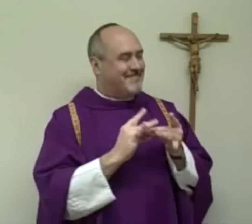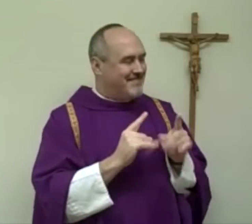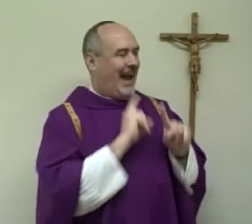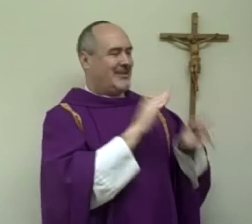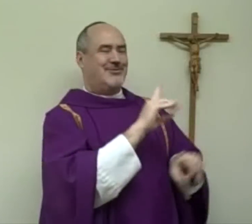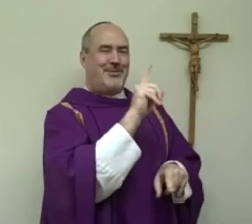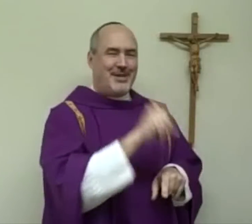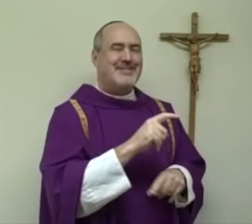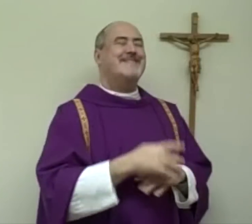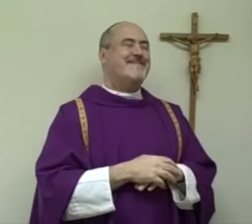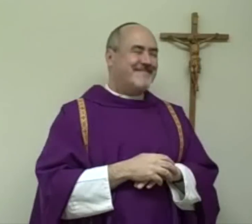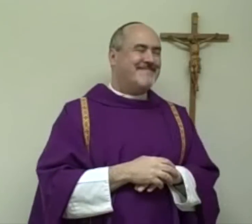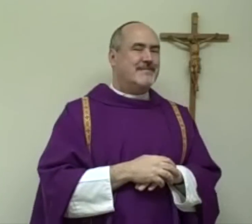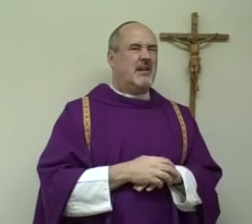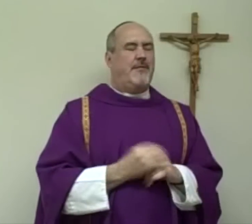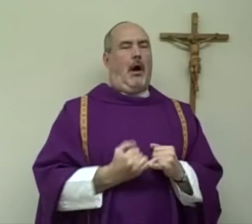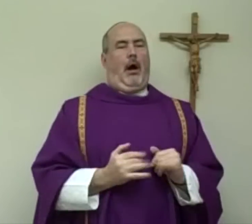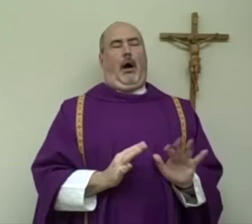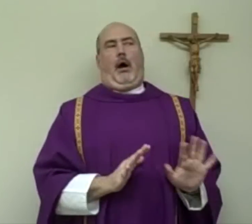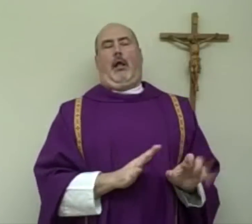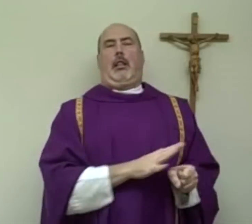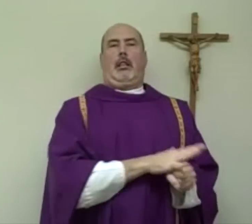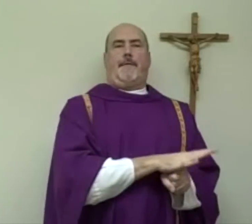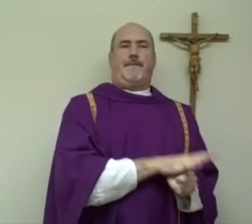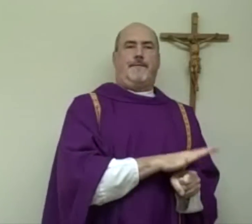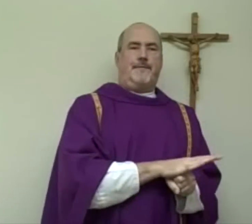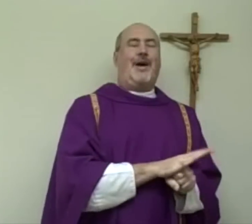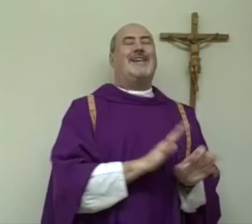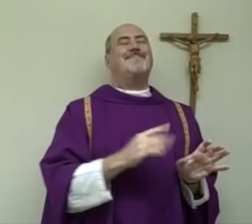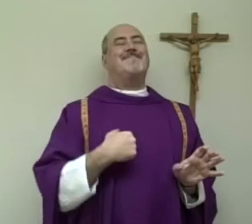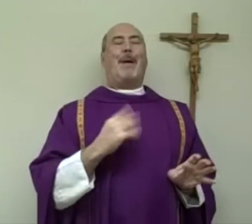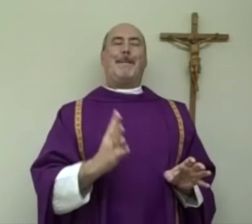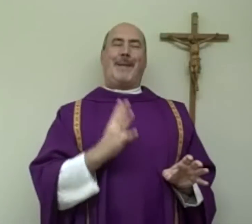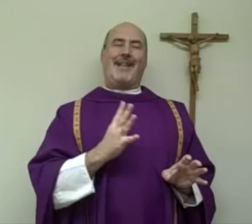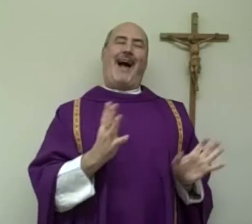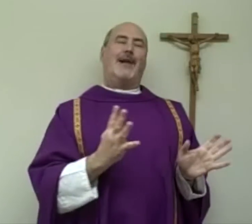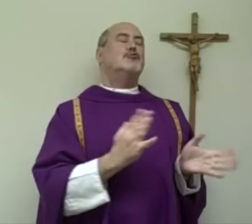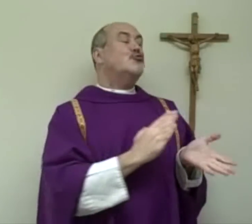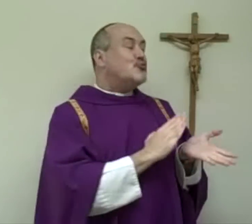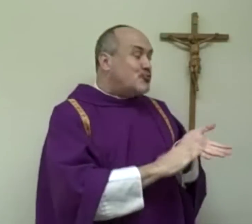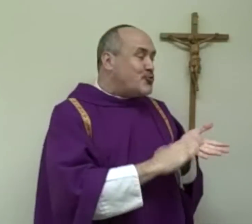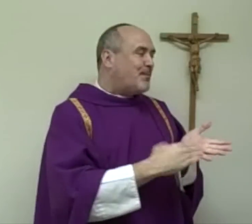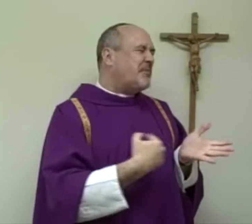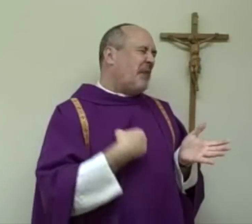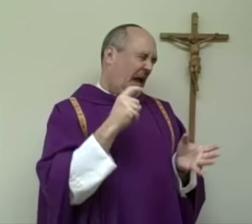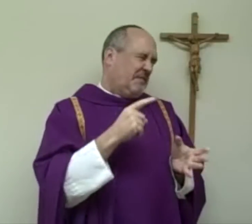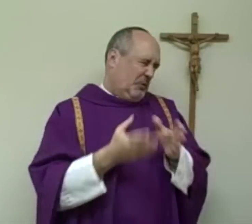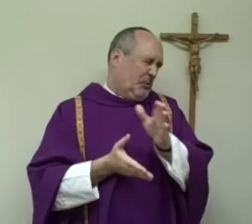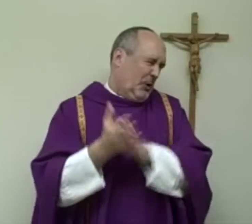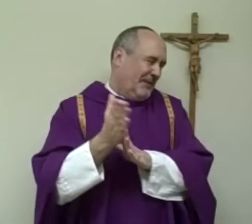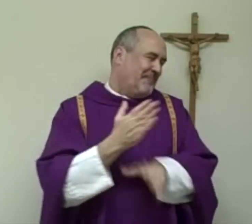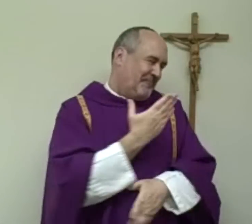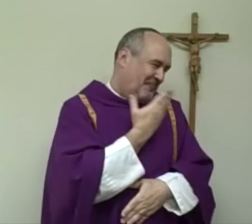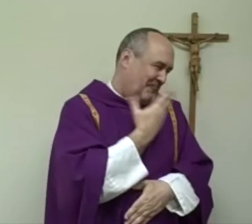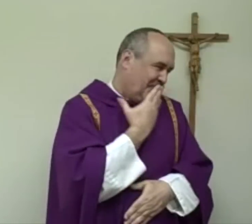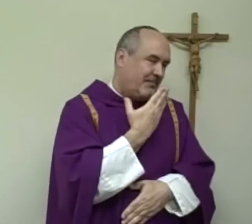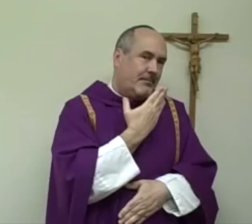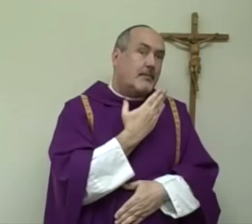me, but I was polite and responded appropriately, and then I had about had enough, so I politely tried to excuse myself